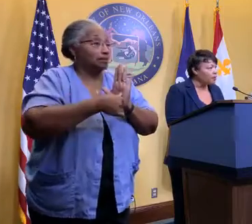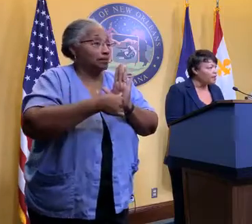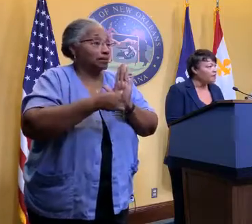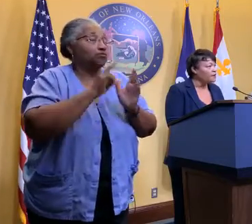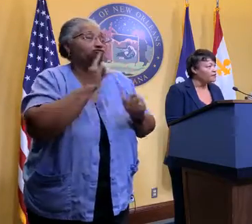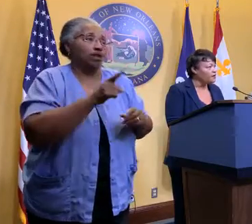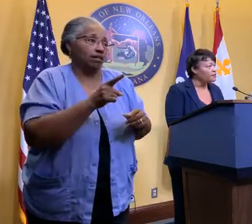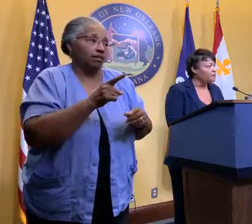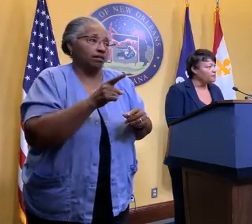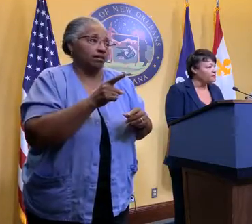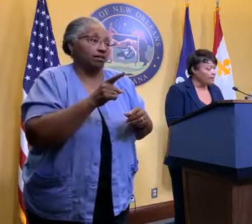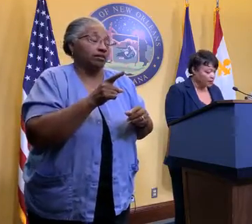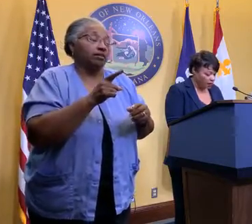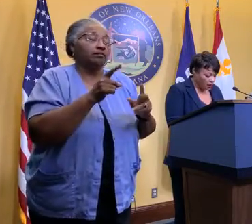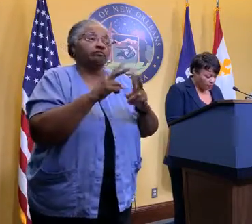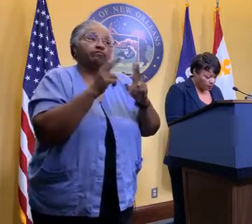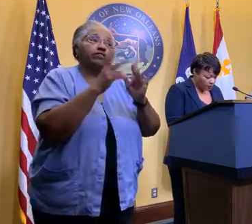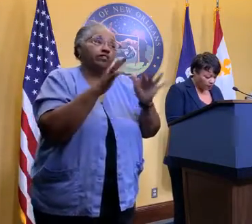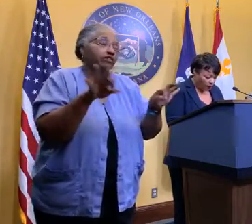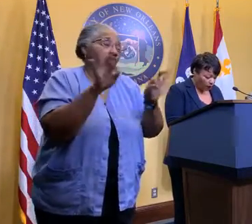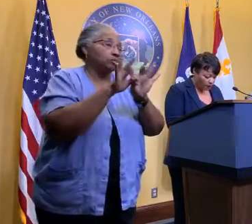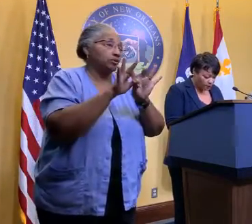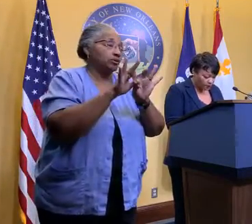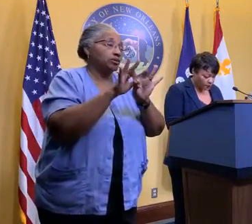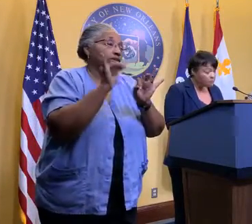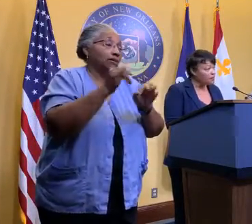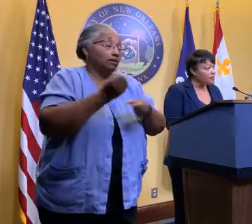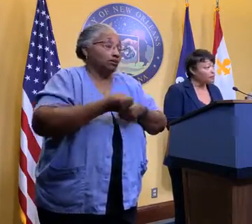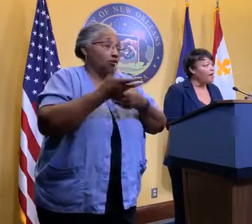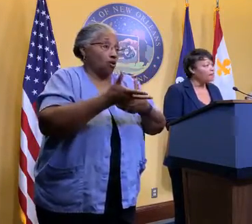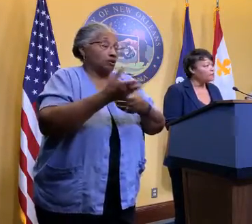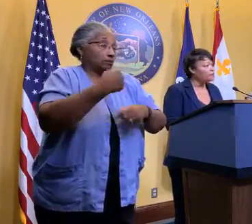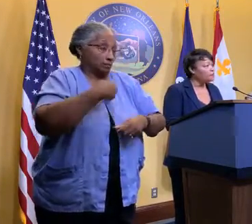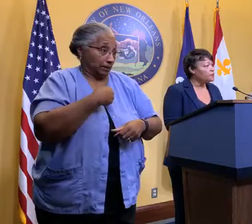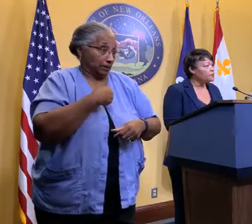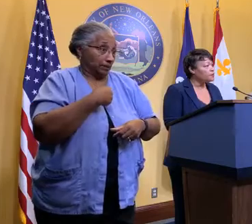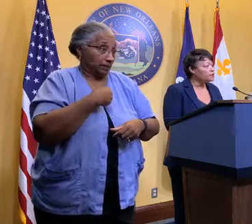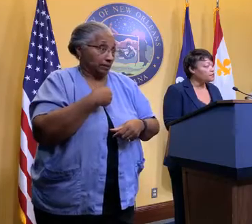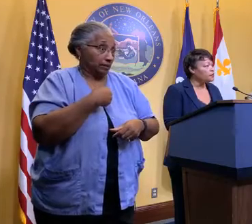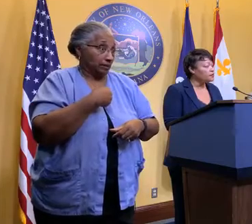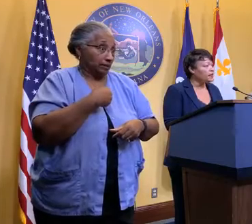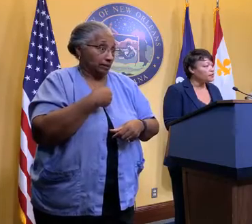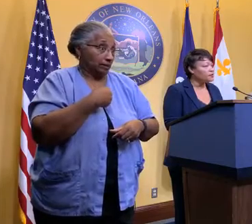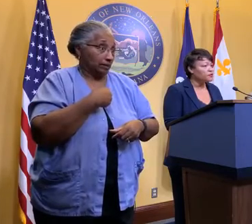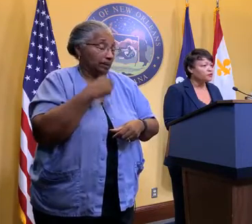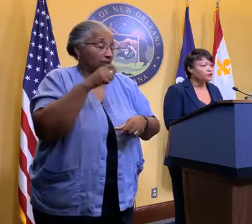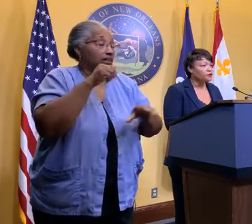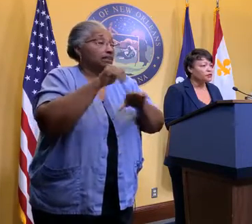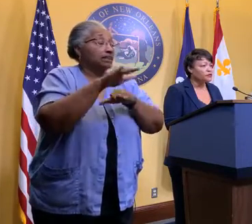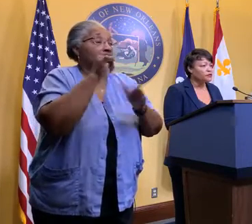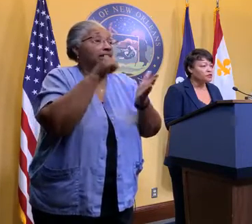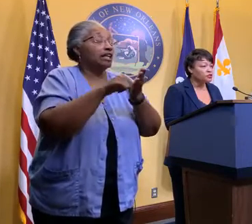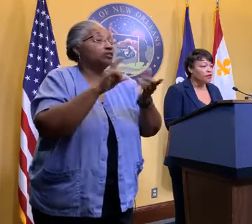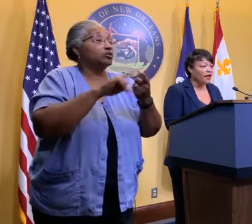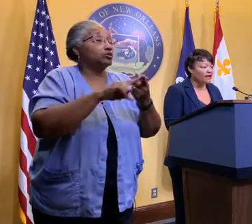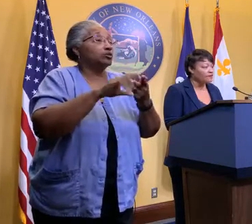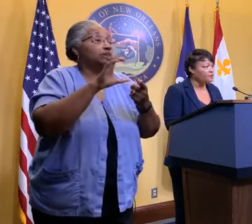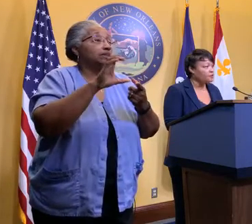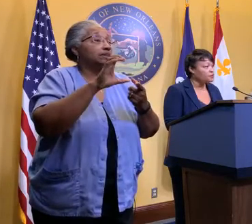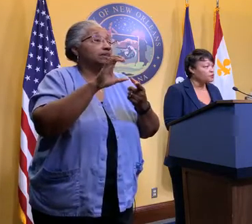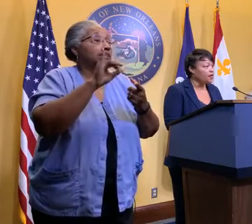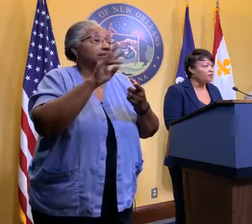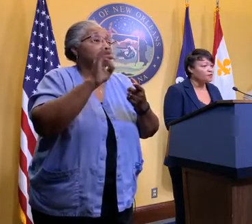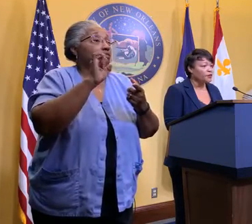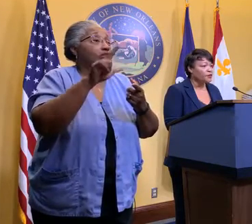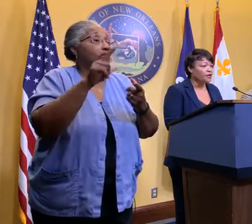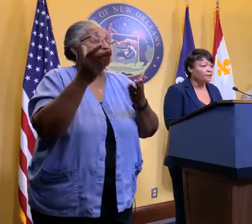are real and they're very significant, which have caused me to have to submit a letter to the Civil Service Commission